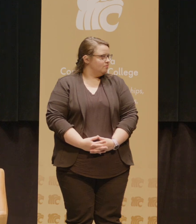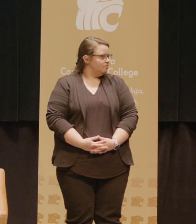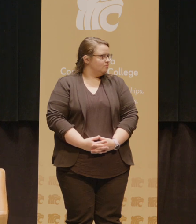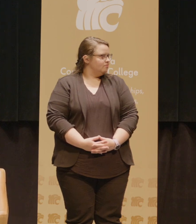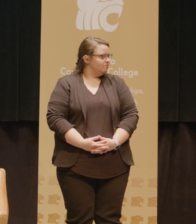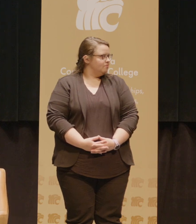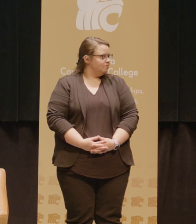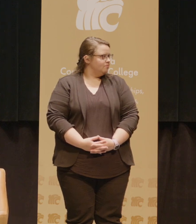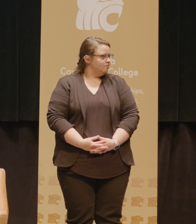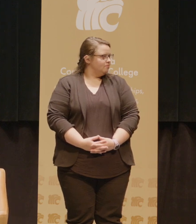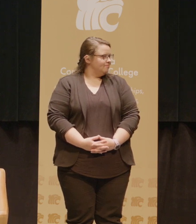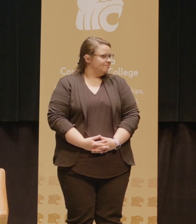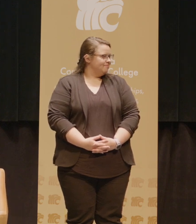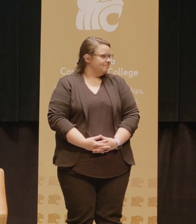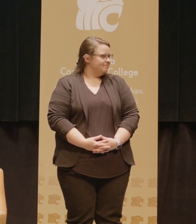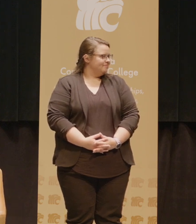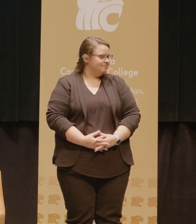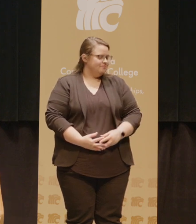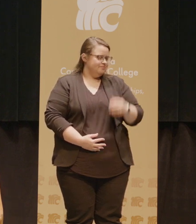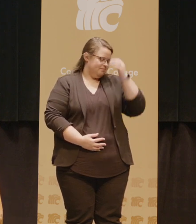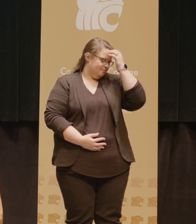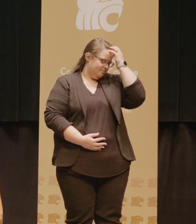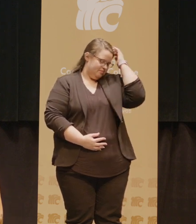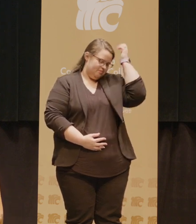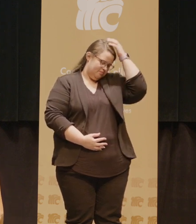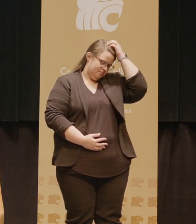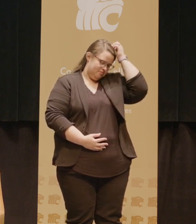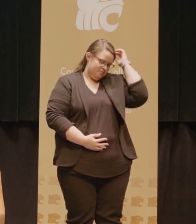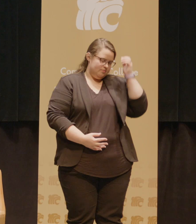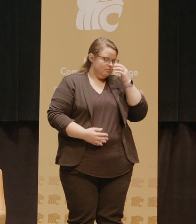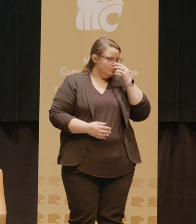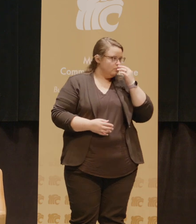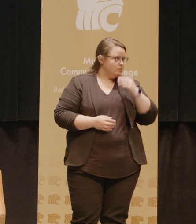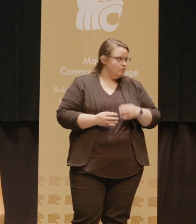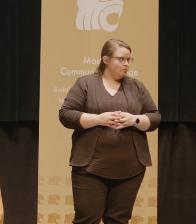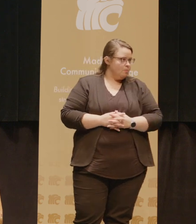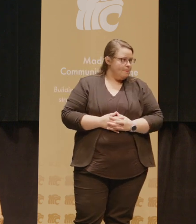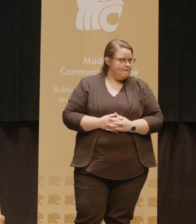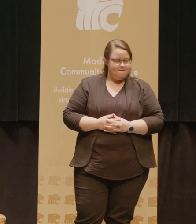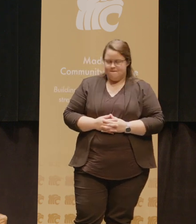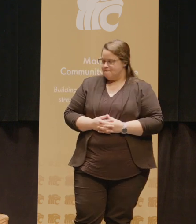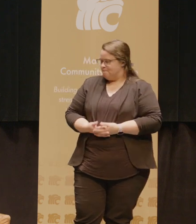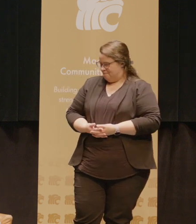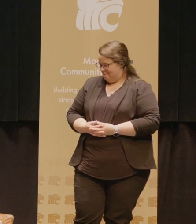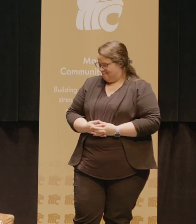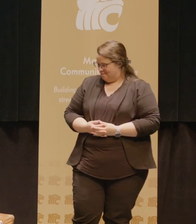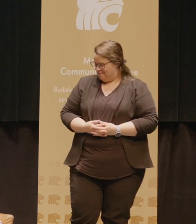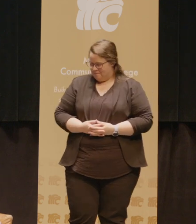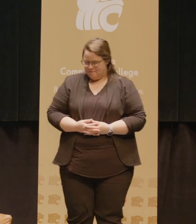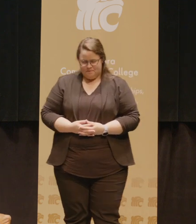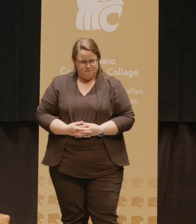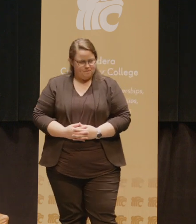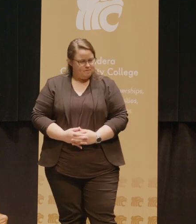student in and outside of this classroom. Okay, so next we have a question again for Dr. Sheila Thomas. We just heard